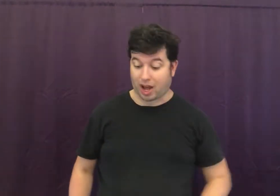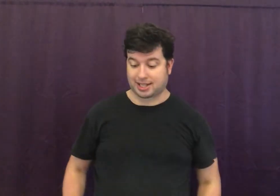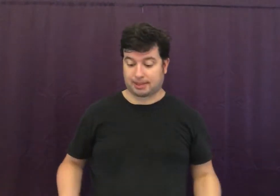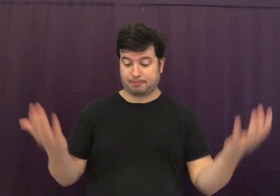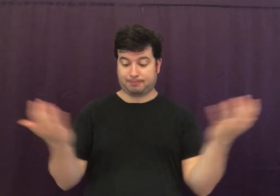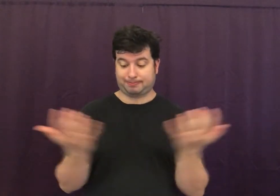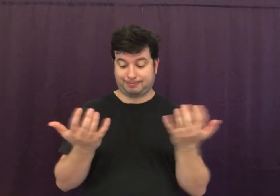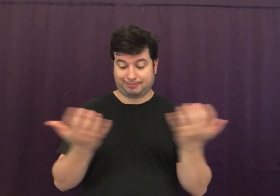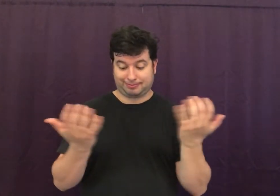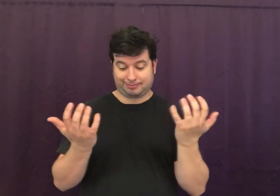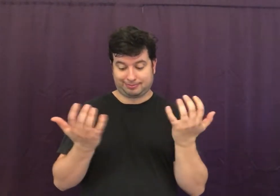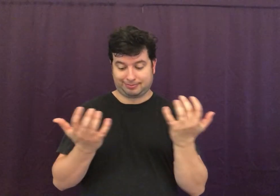What?